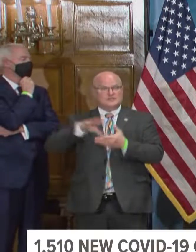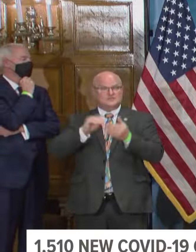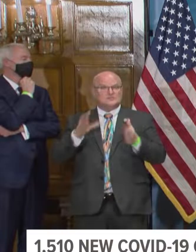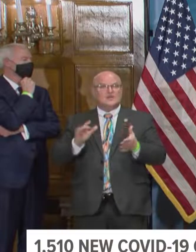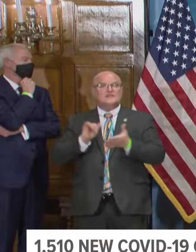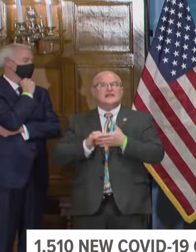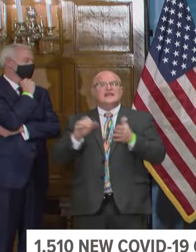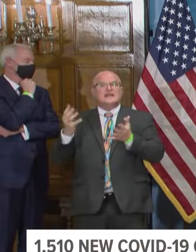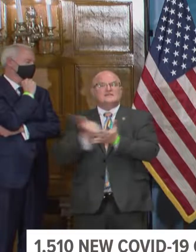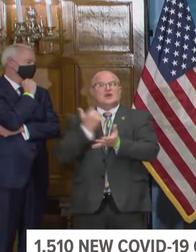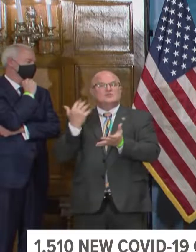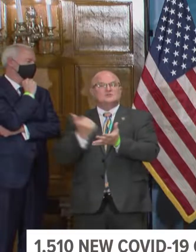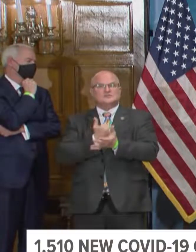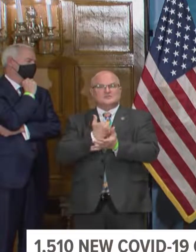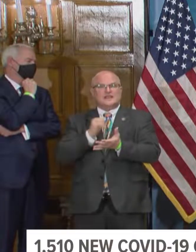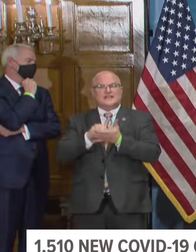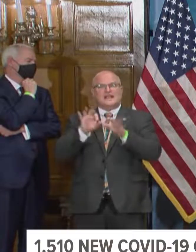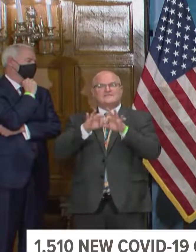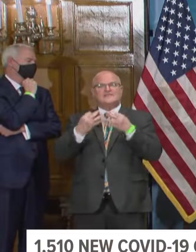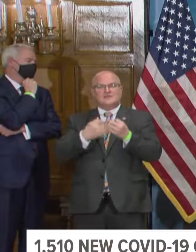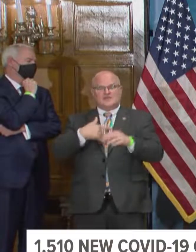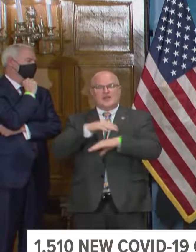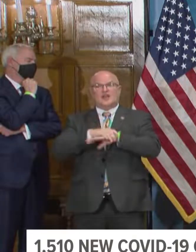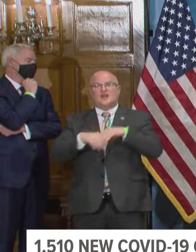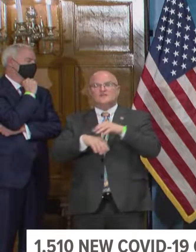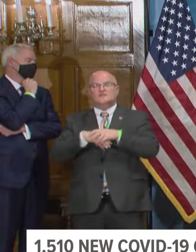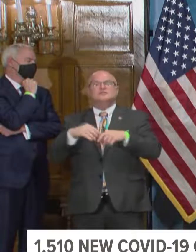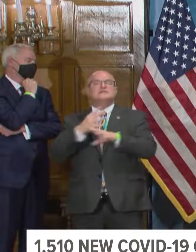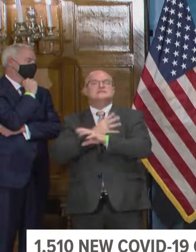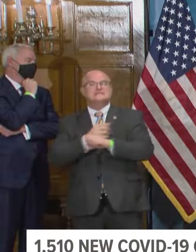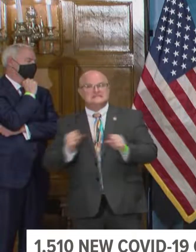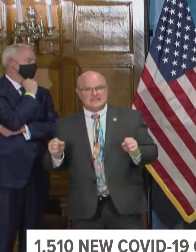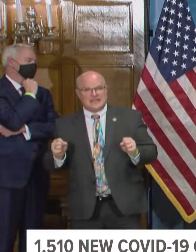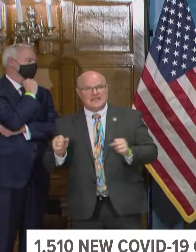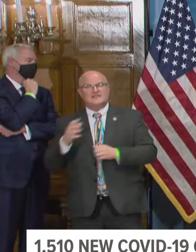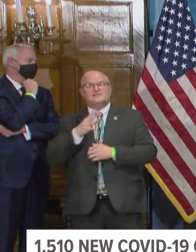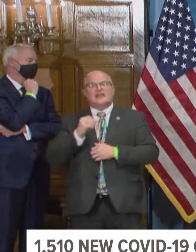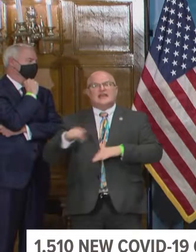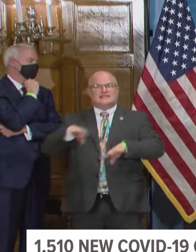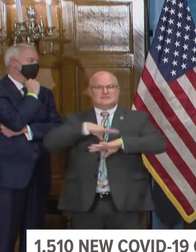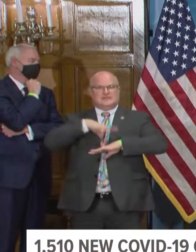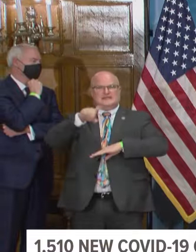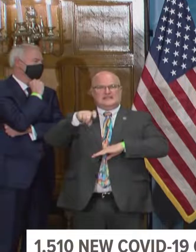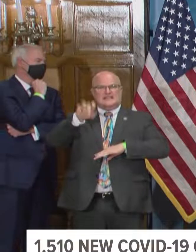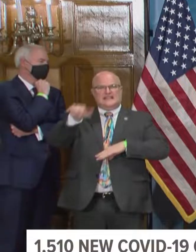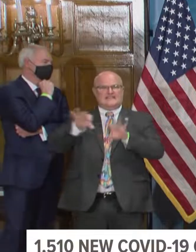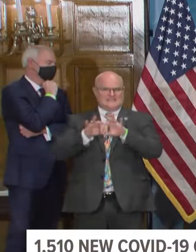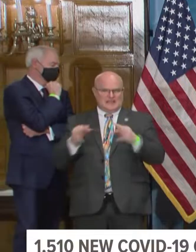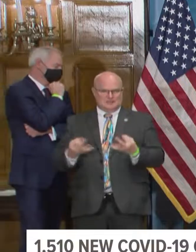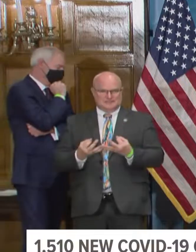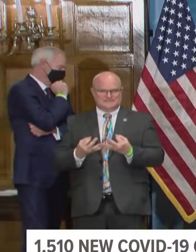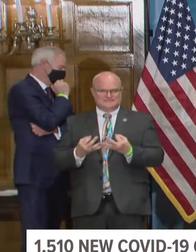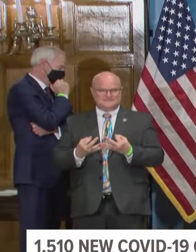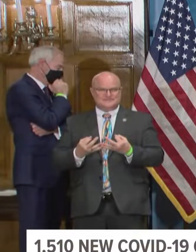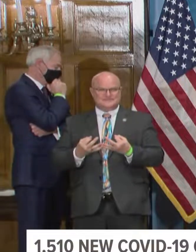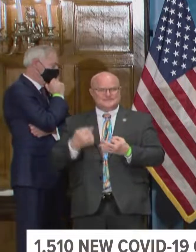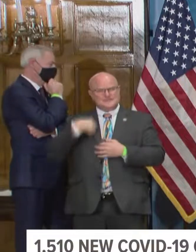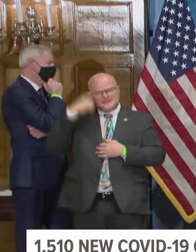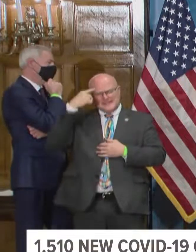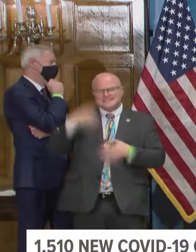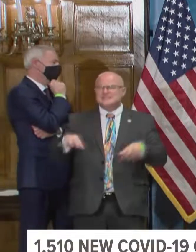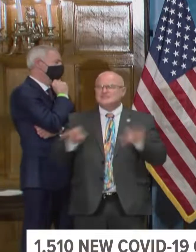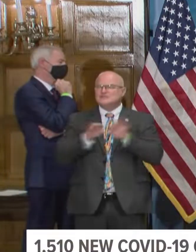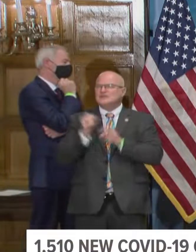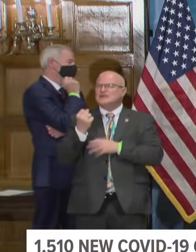be opportunities for that family to feel comfortable, to feel safe, and to meet the needs of that family. I think it's important to realize